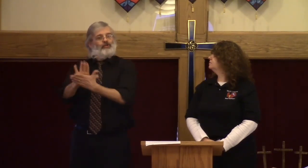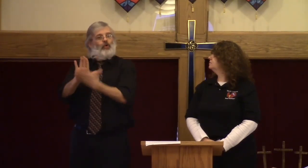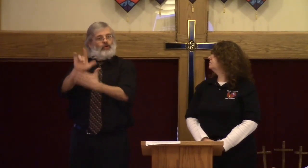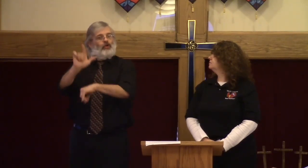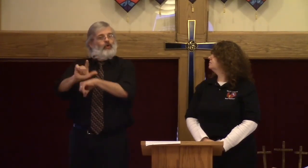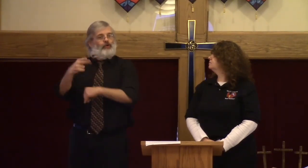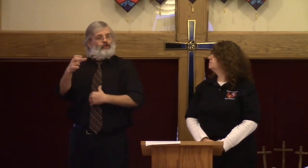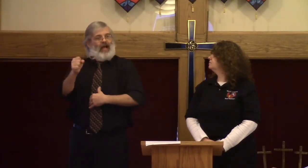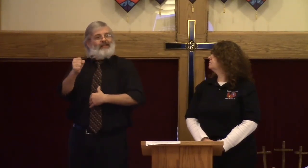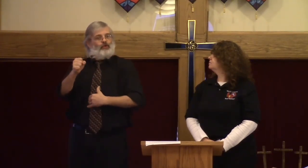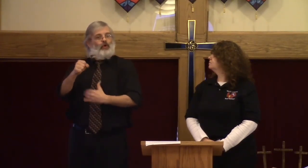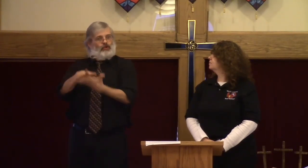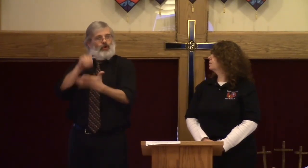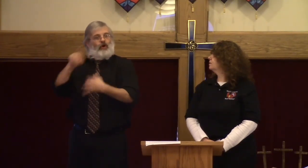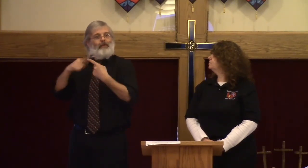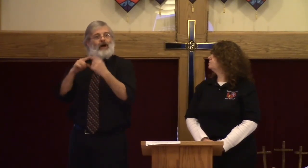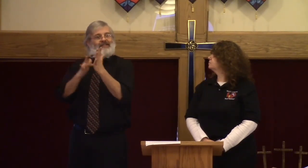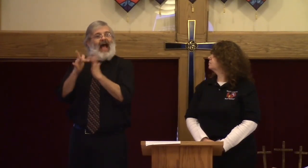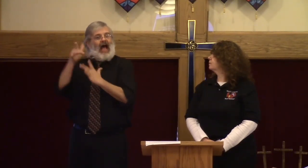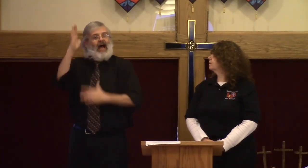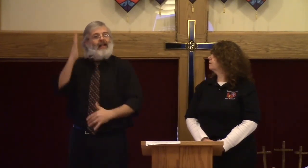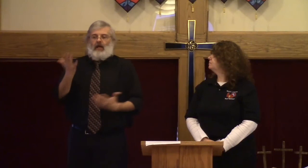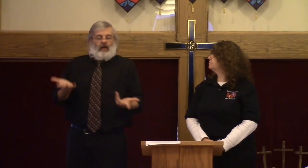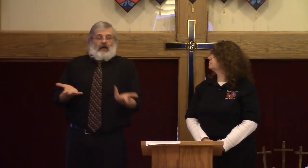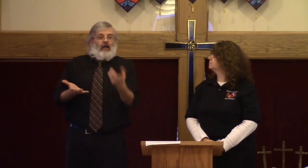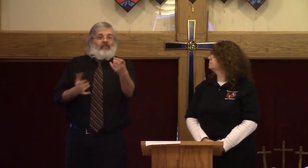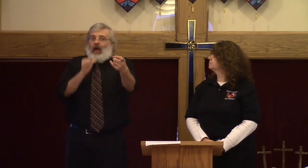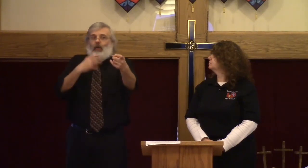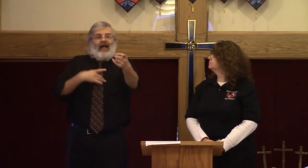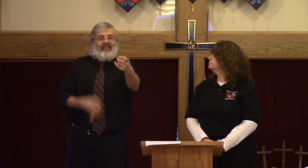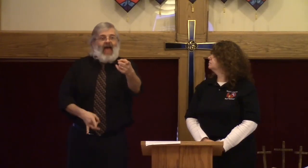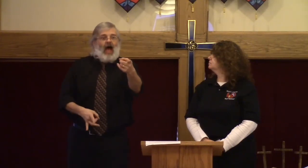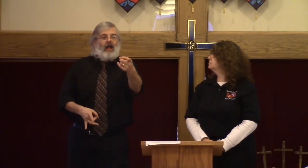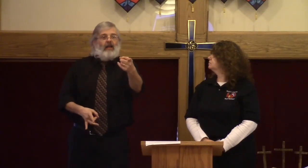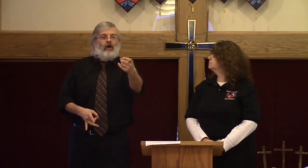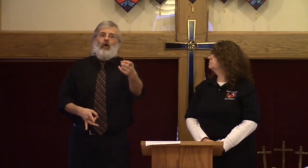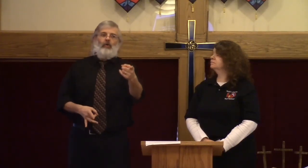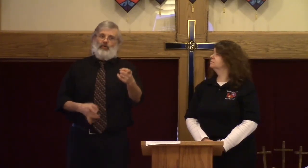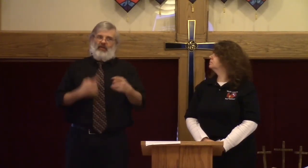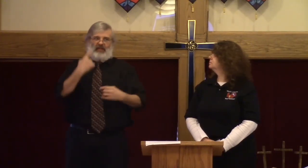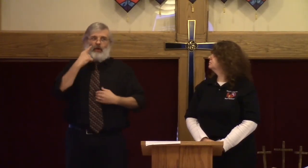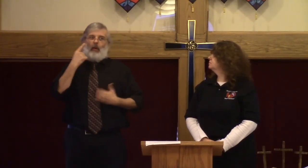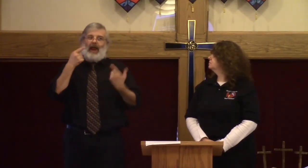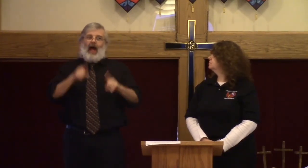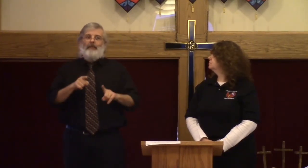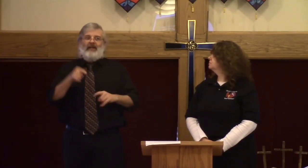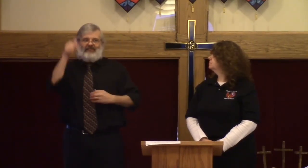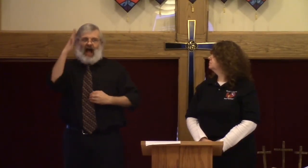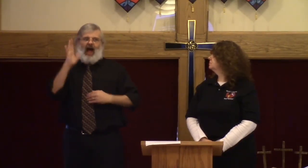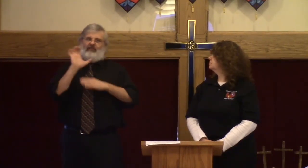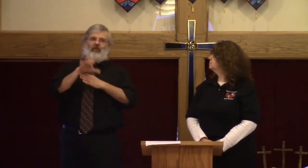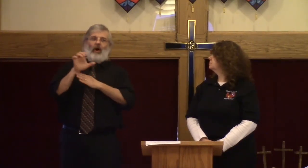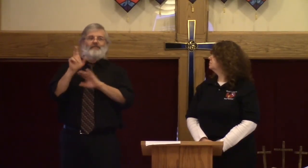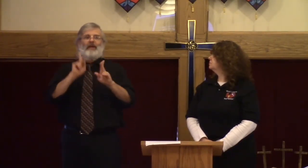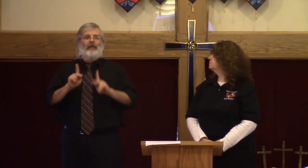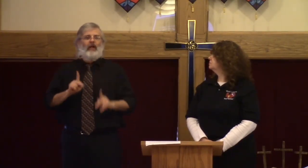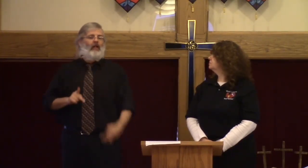school, to Lutheran high school, to learn about God. They don't like that. You can think what would happen if God forced people?